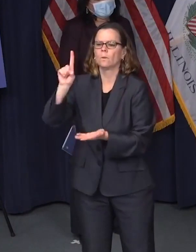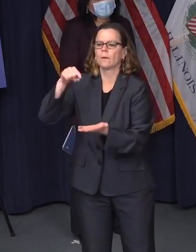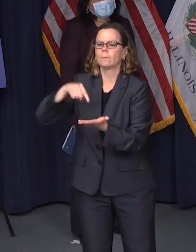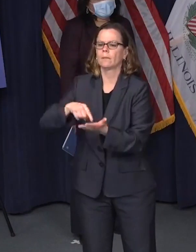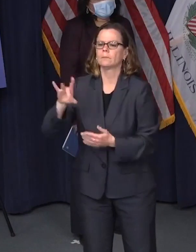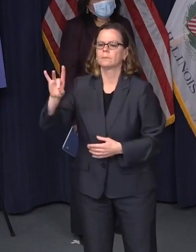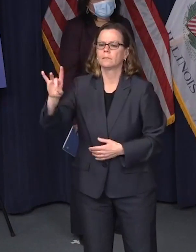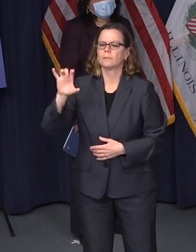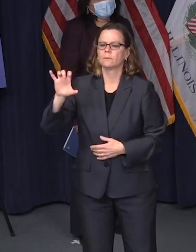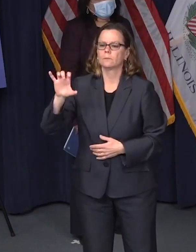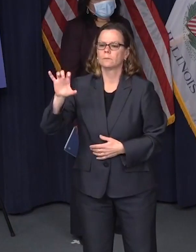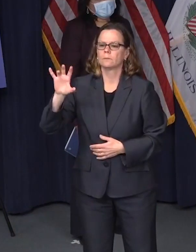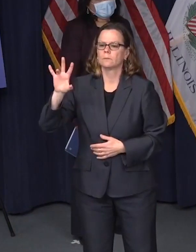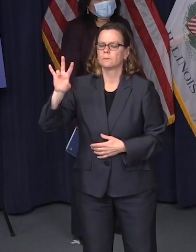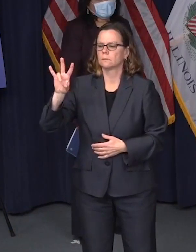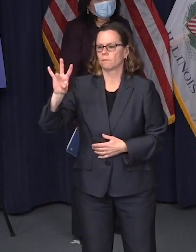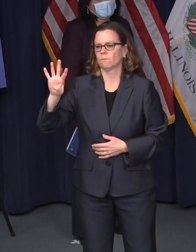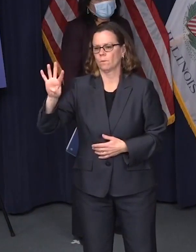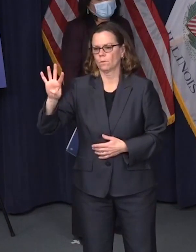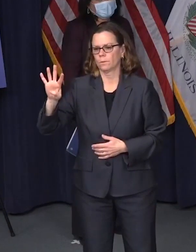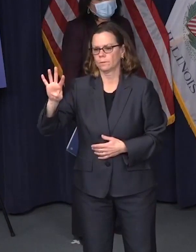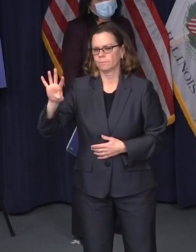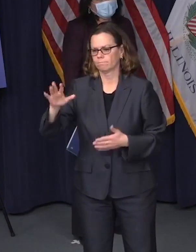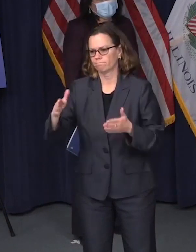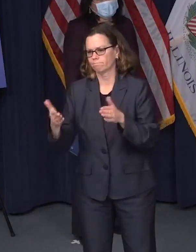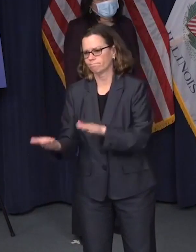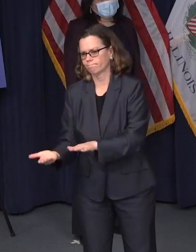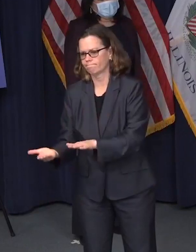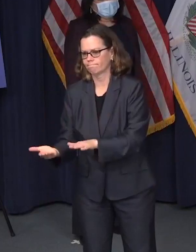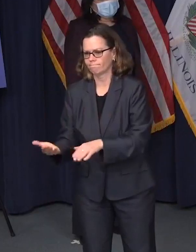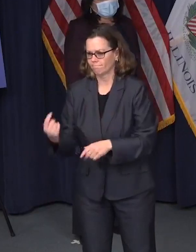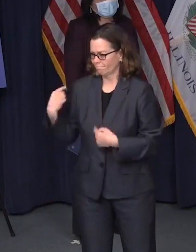1,874. Over the last 24 hours, we ran